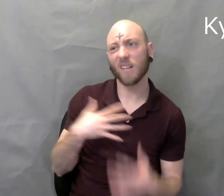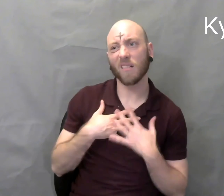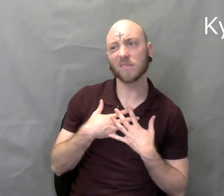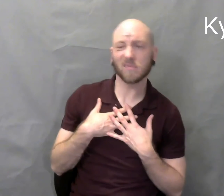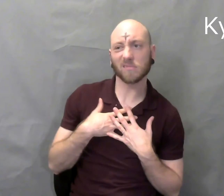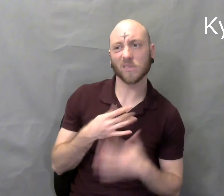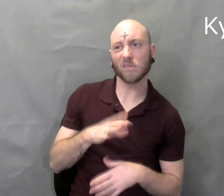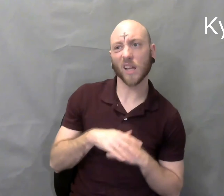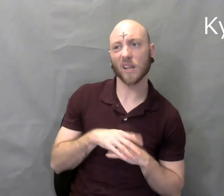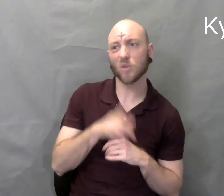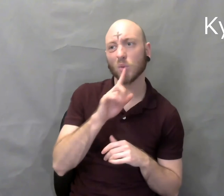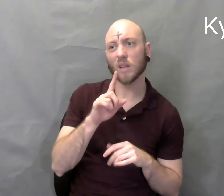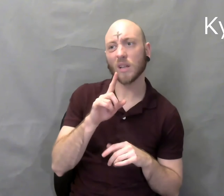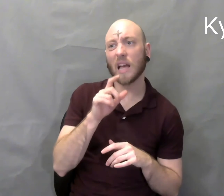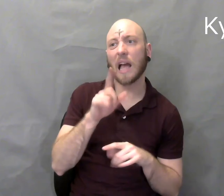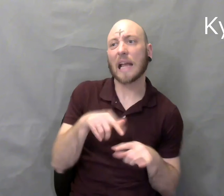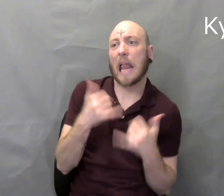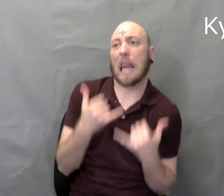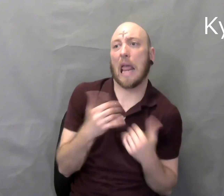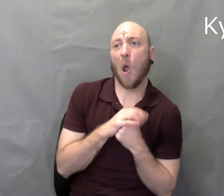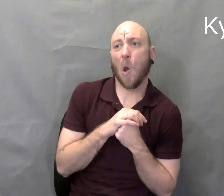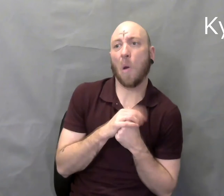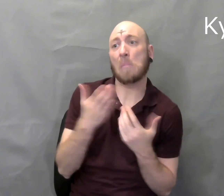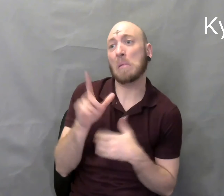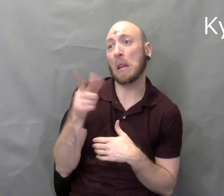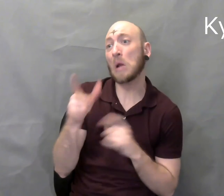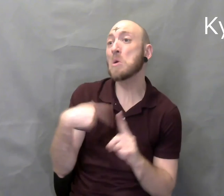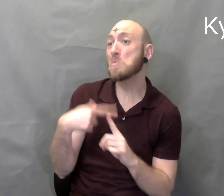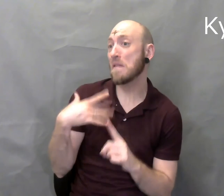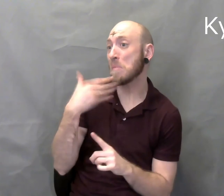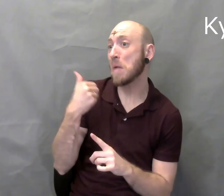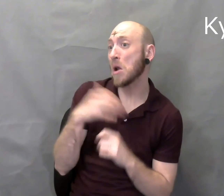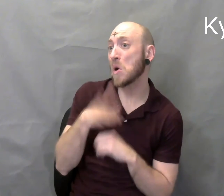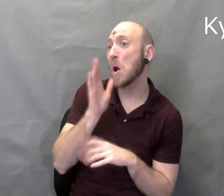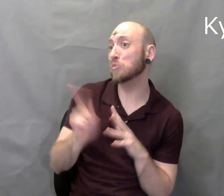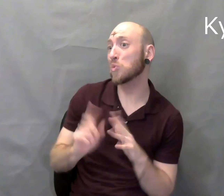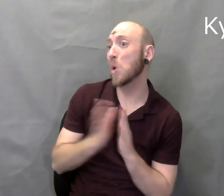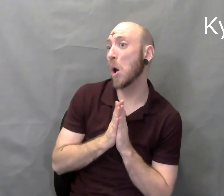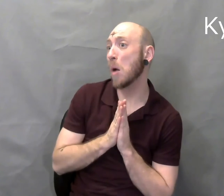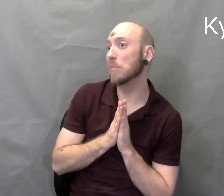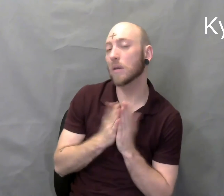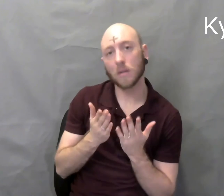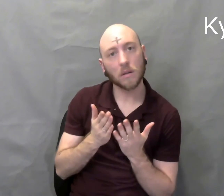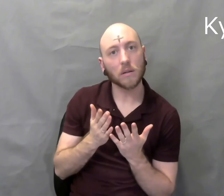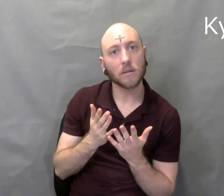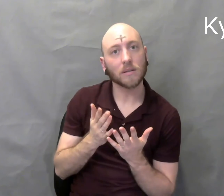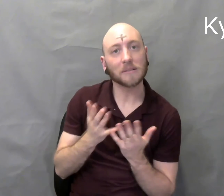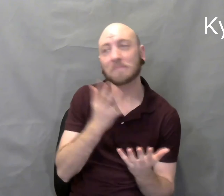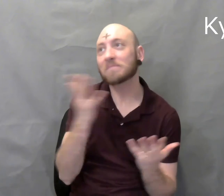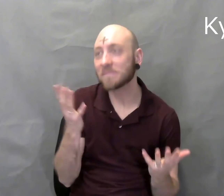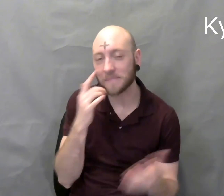So I can't really show up like right now. But once I feel better, I'll be okay.